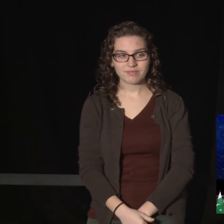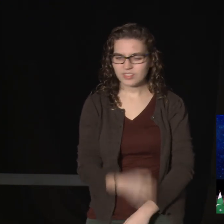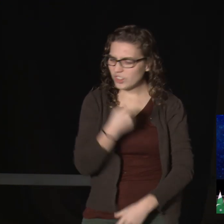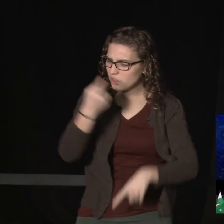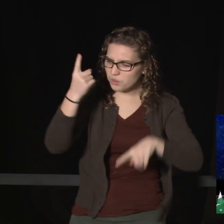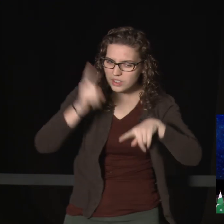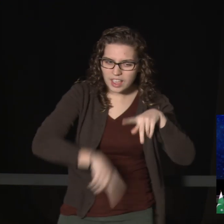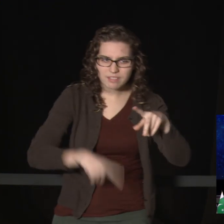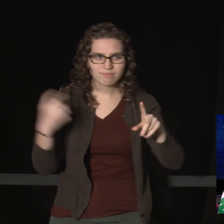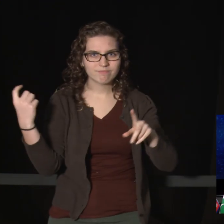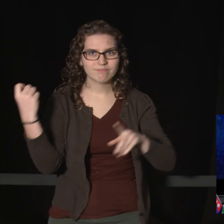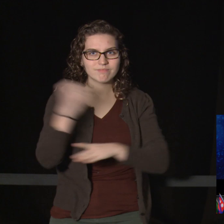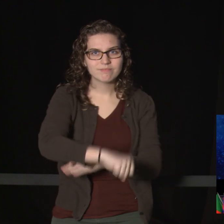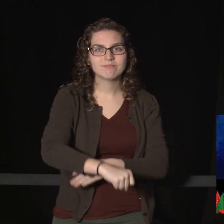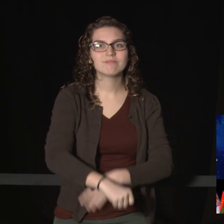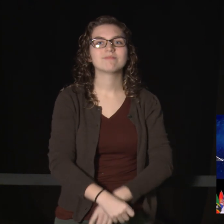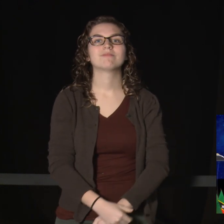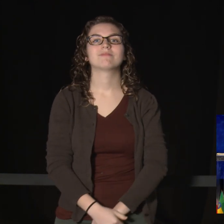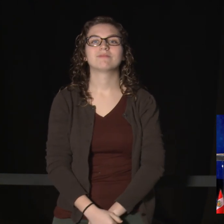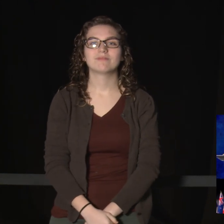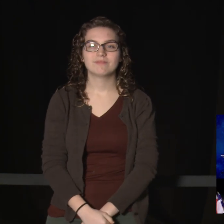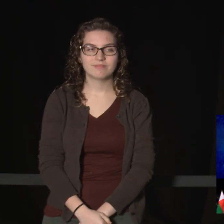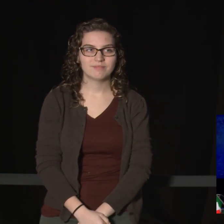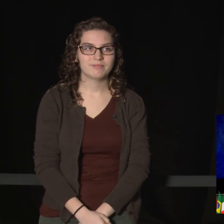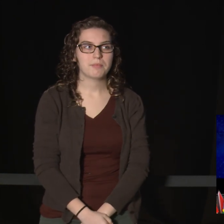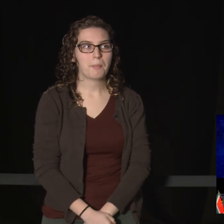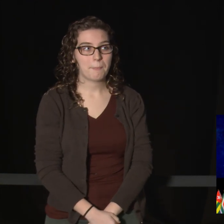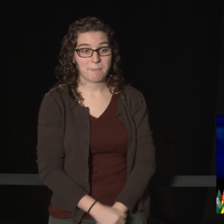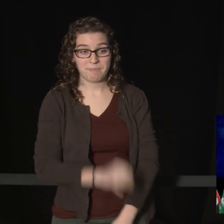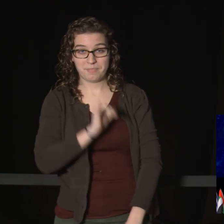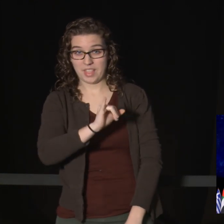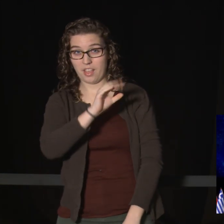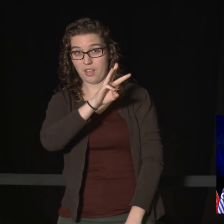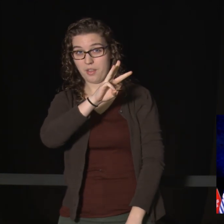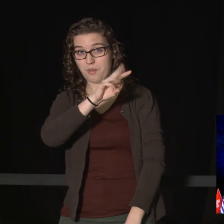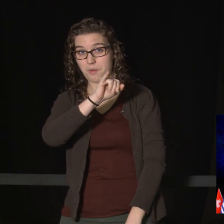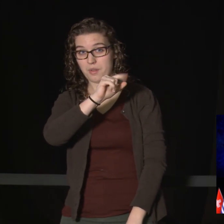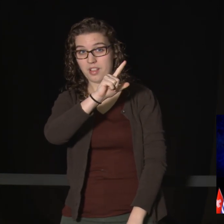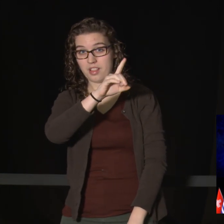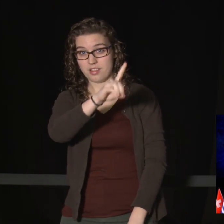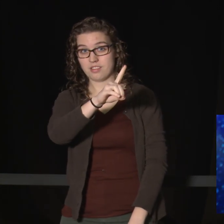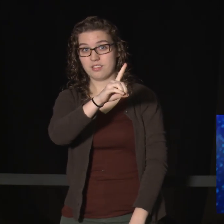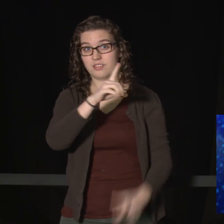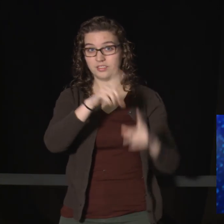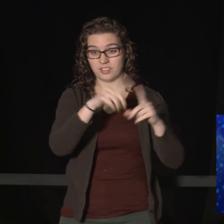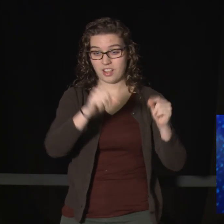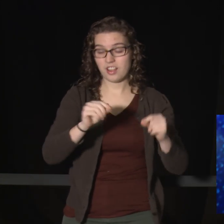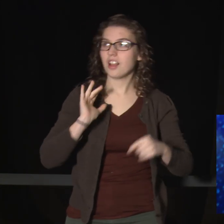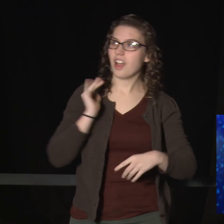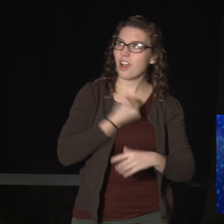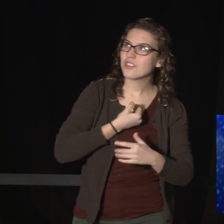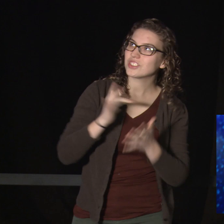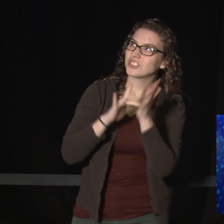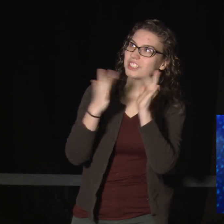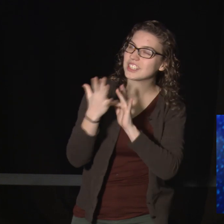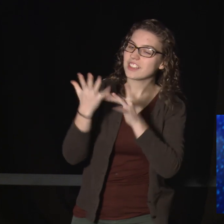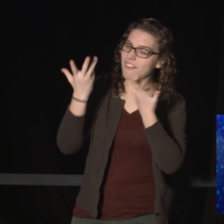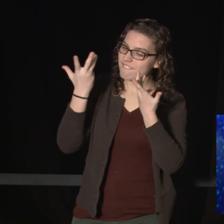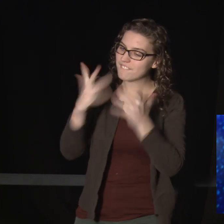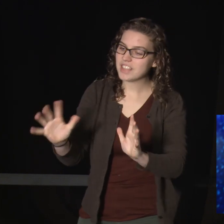can't beat it. That's the wild card. Our Jesus has